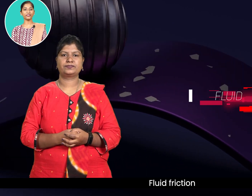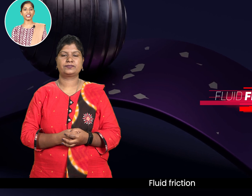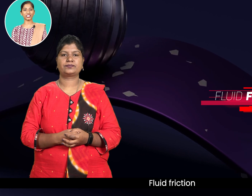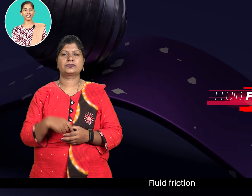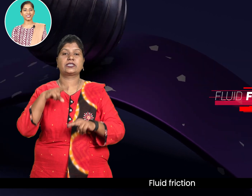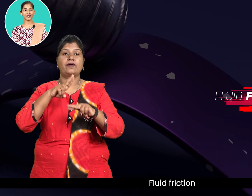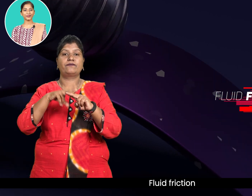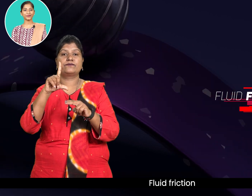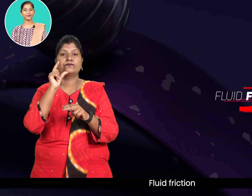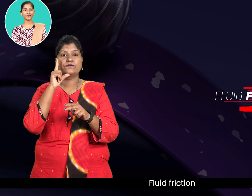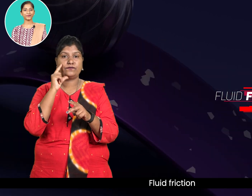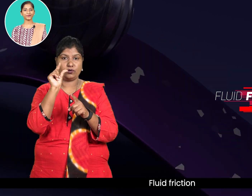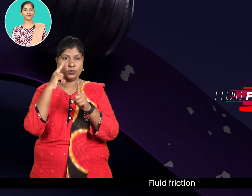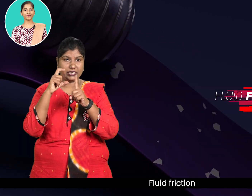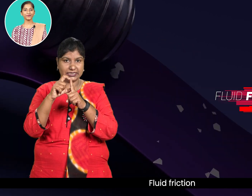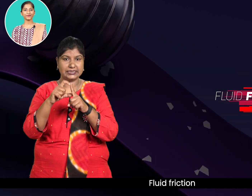Fluid friction.